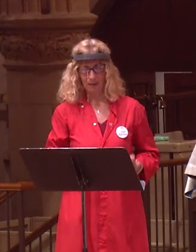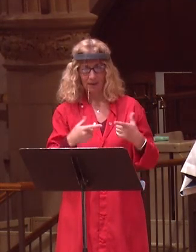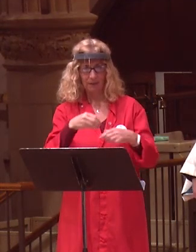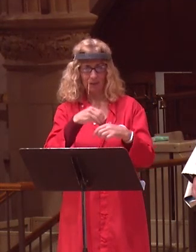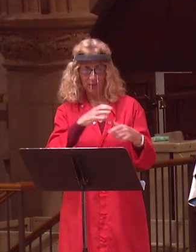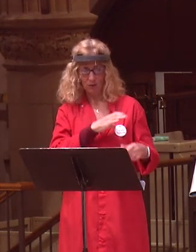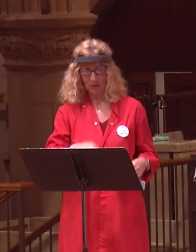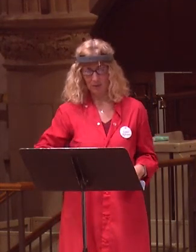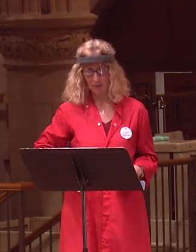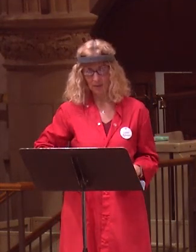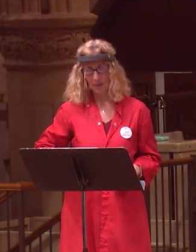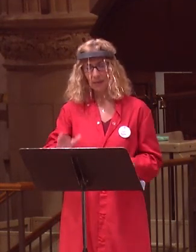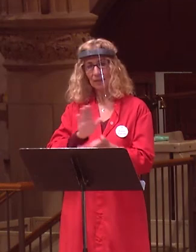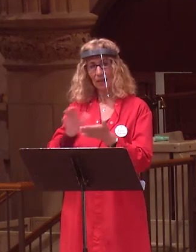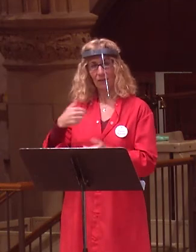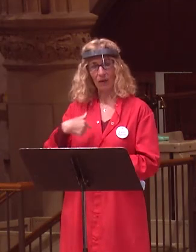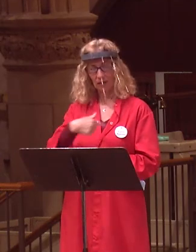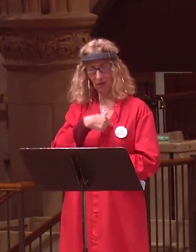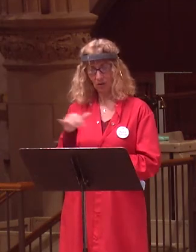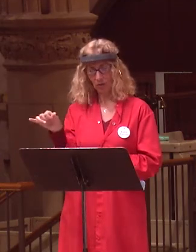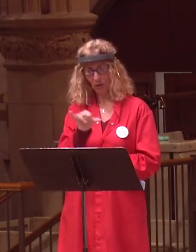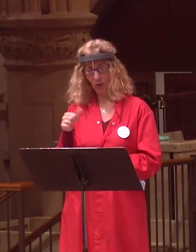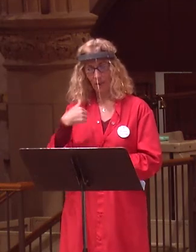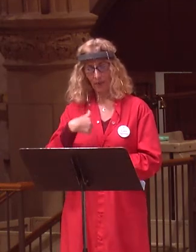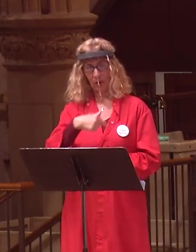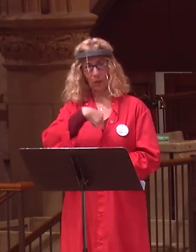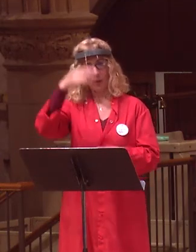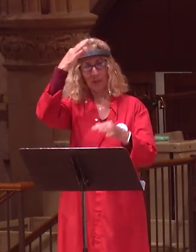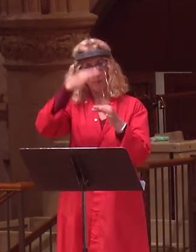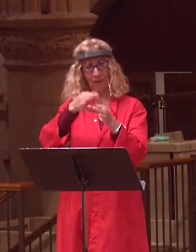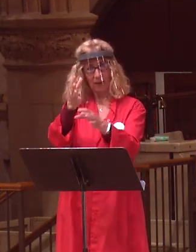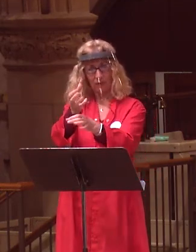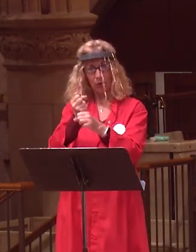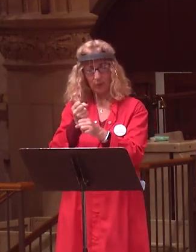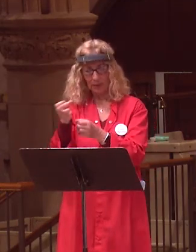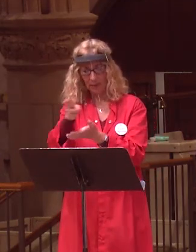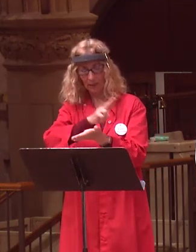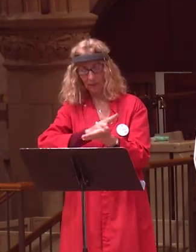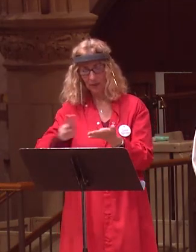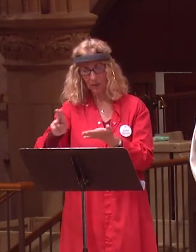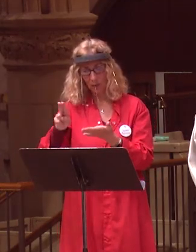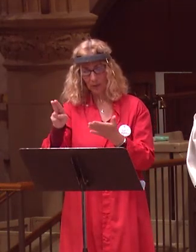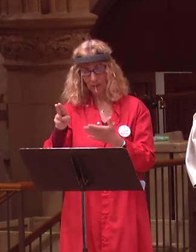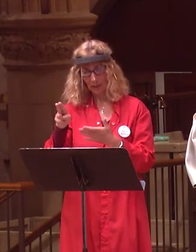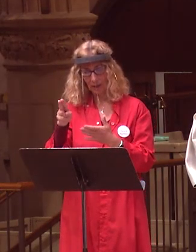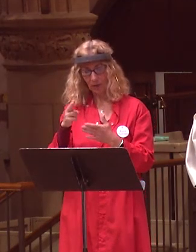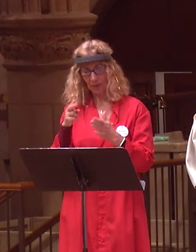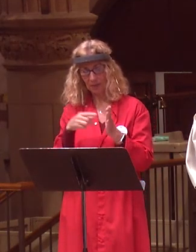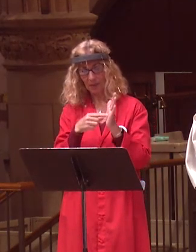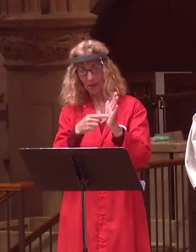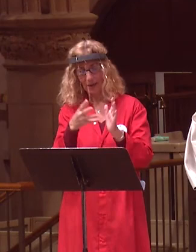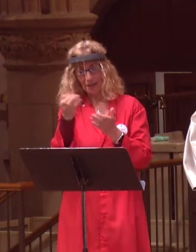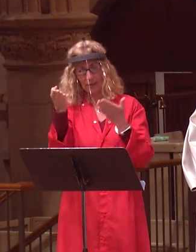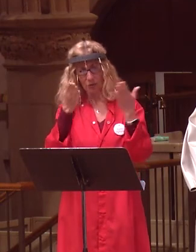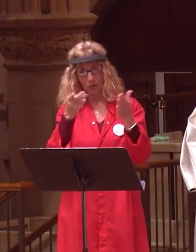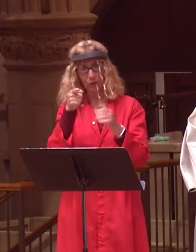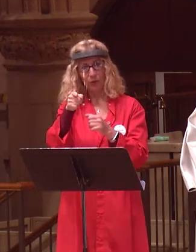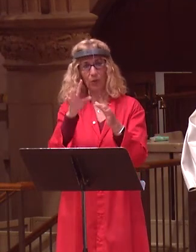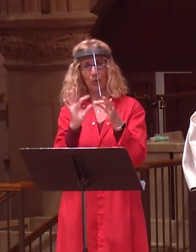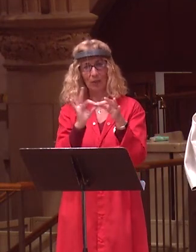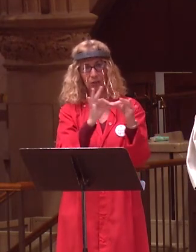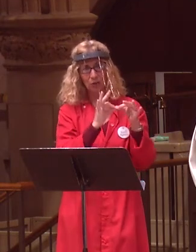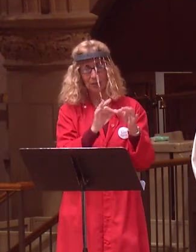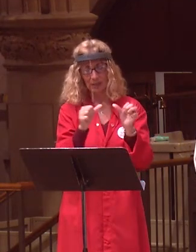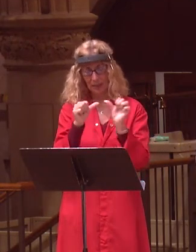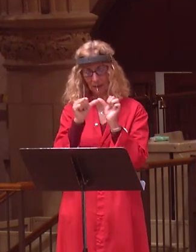Christ. Sanctify us also, that we may faithfully receive this holy sacrament and serve